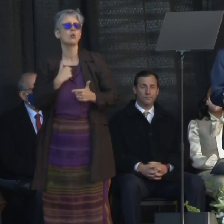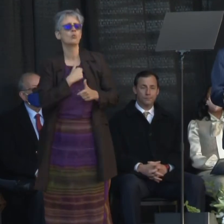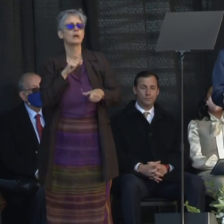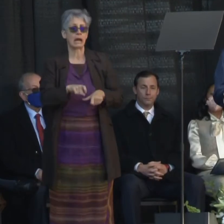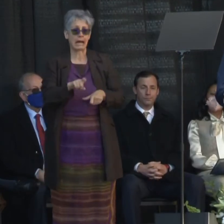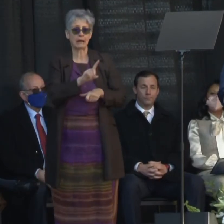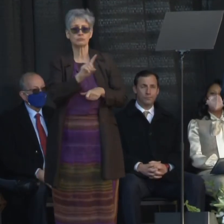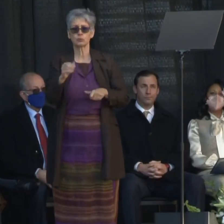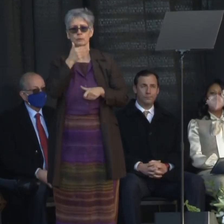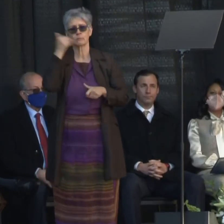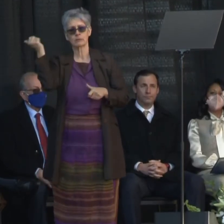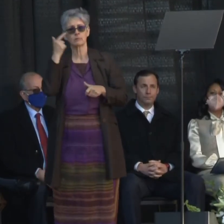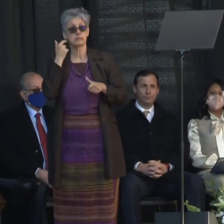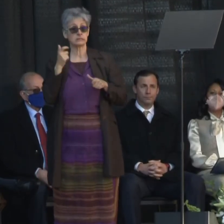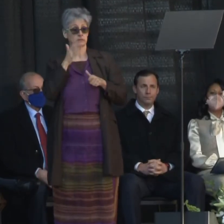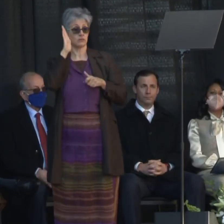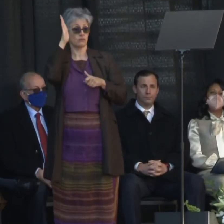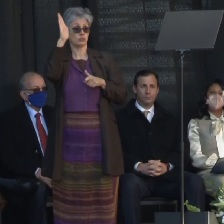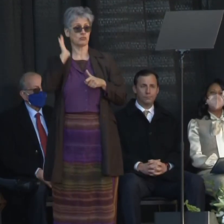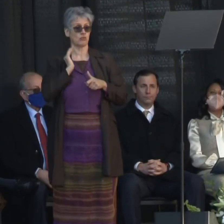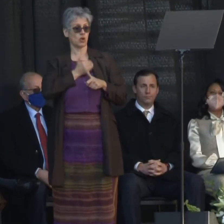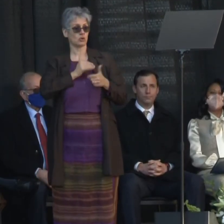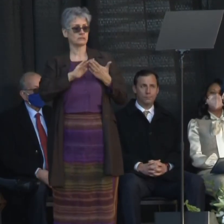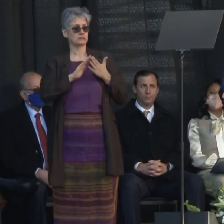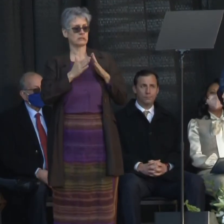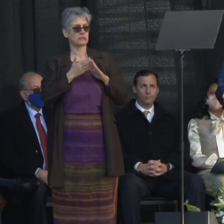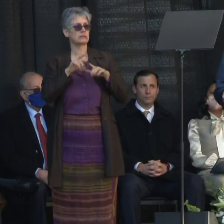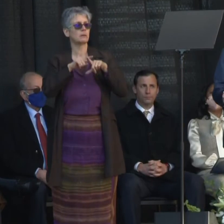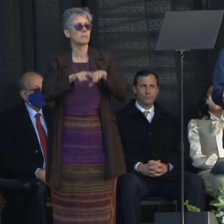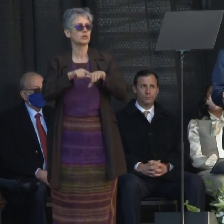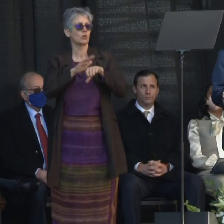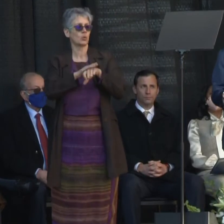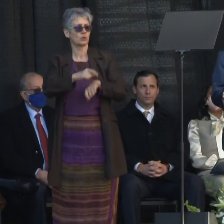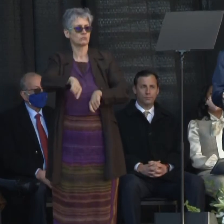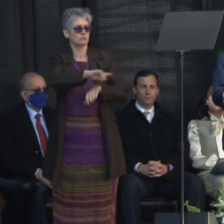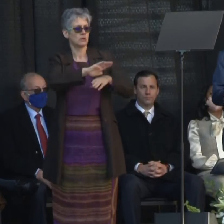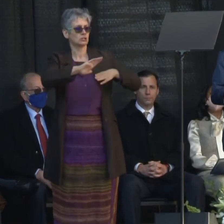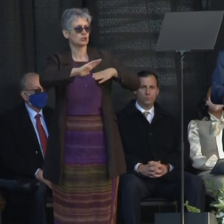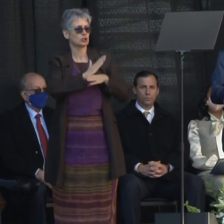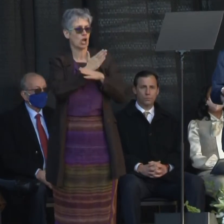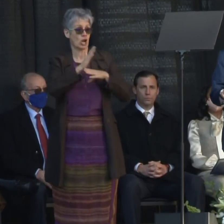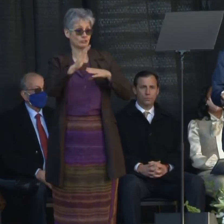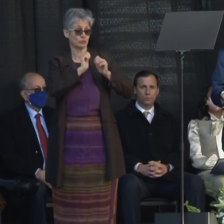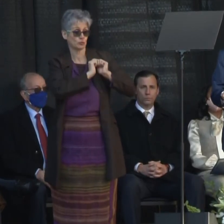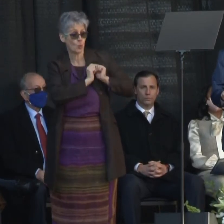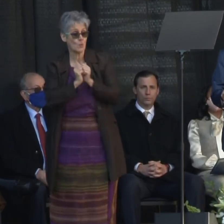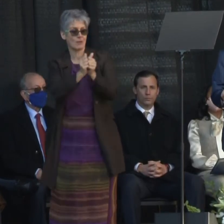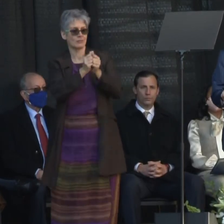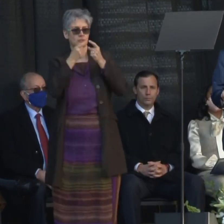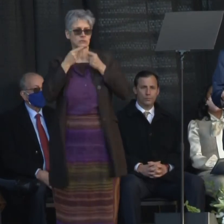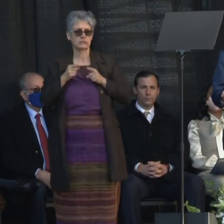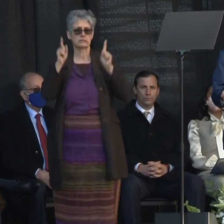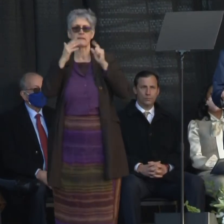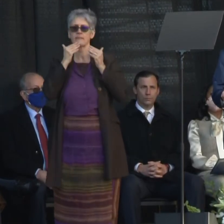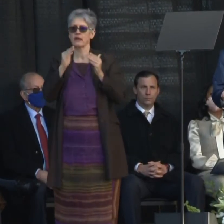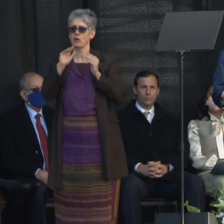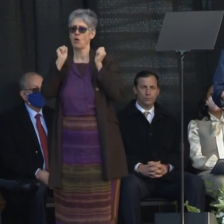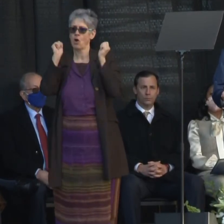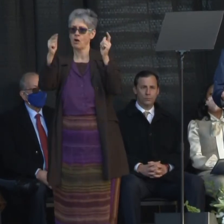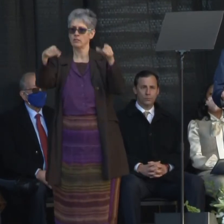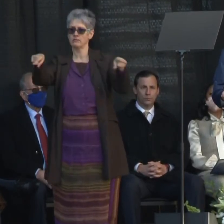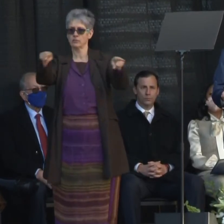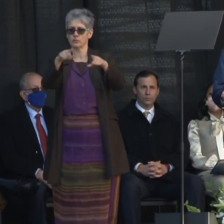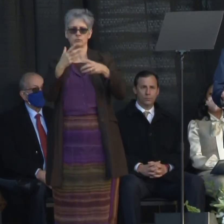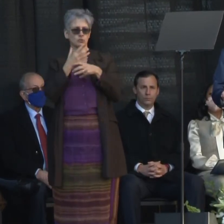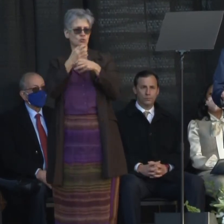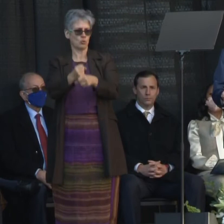better because the future of our city depends on our shared success. I want to thank all of you for putting your trust in me to be your